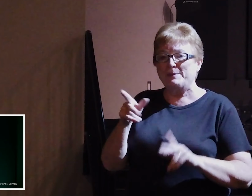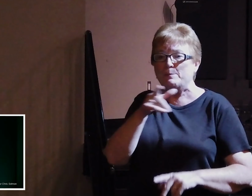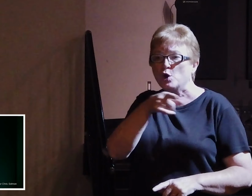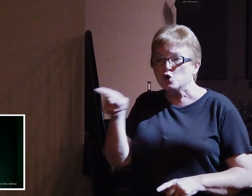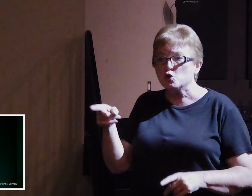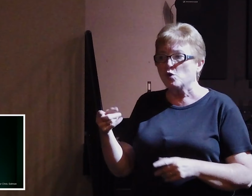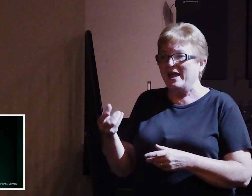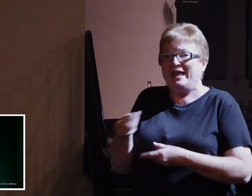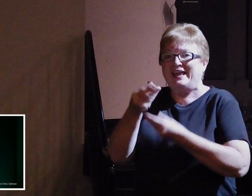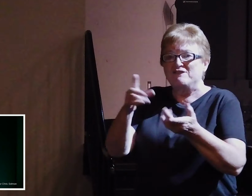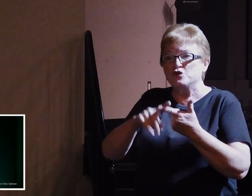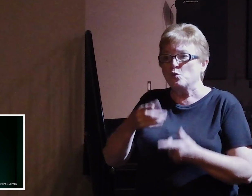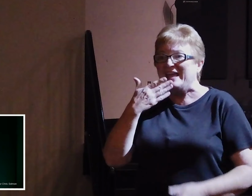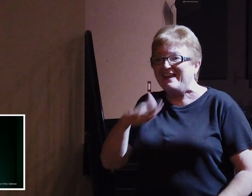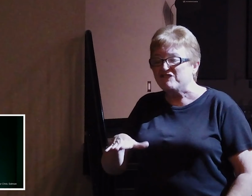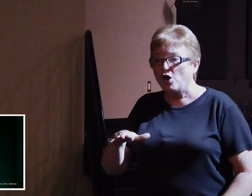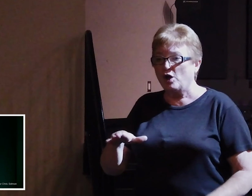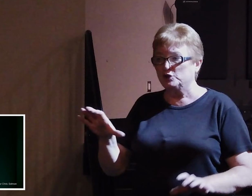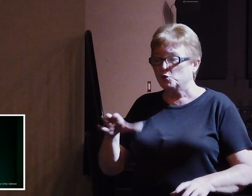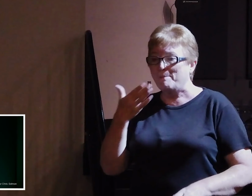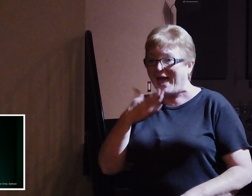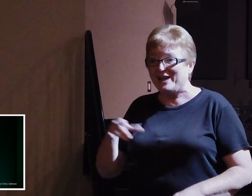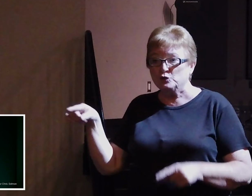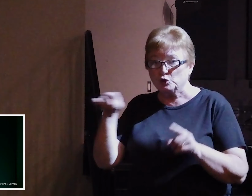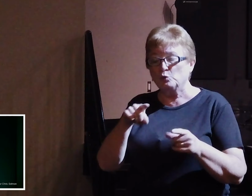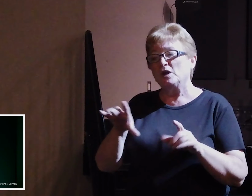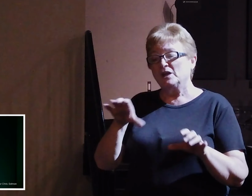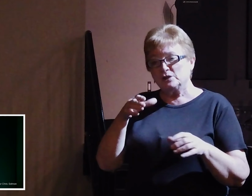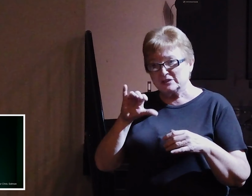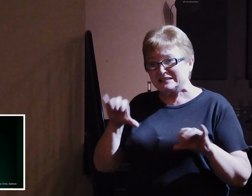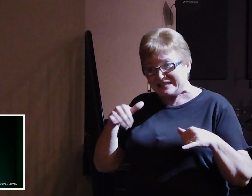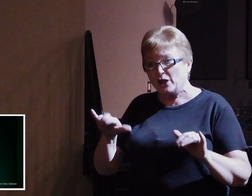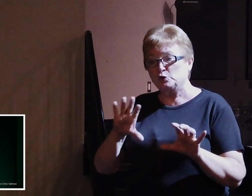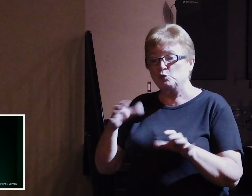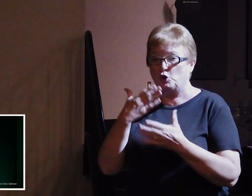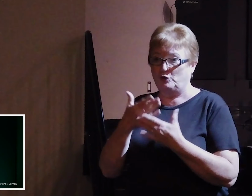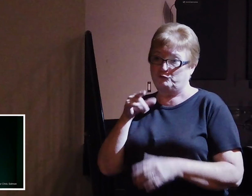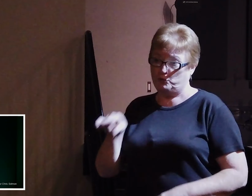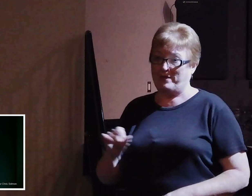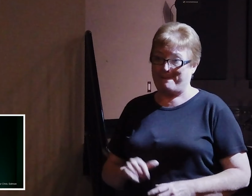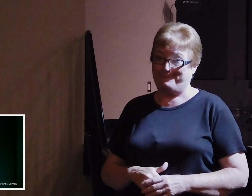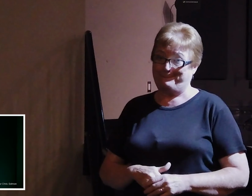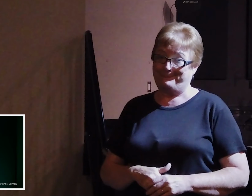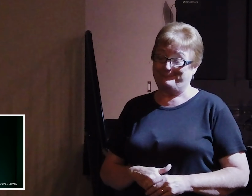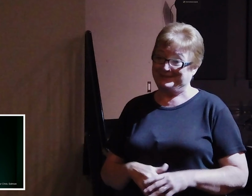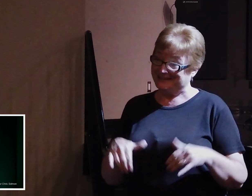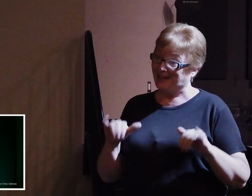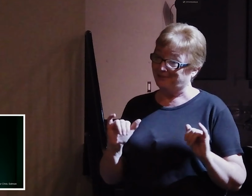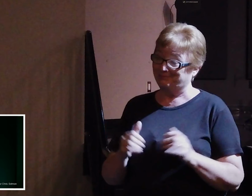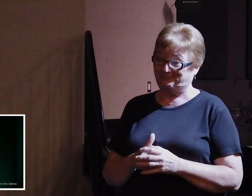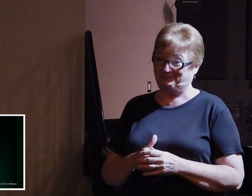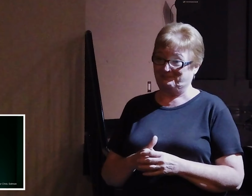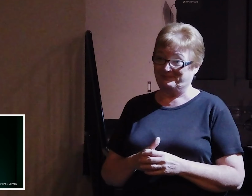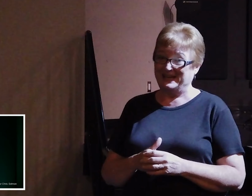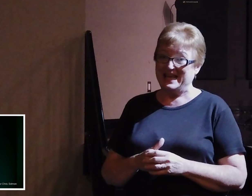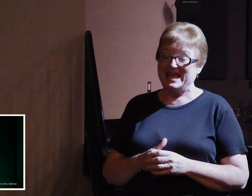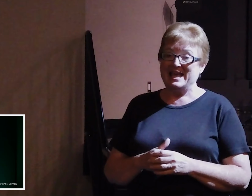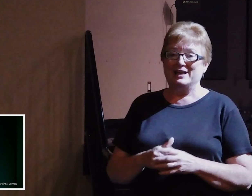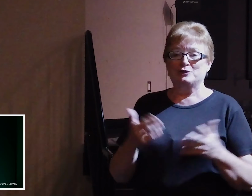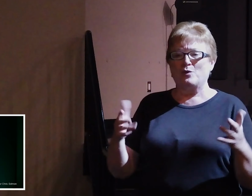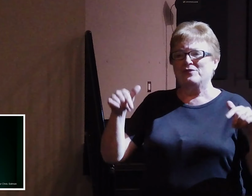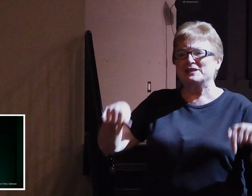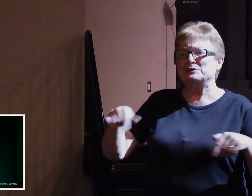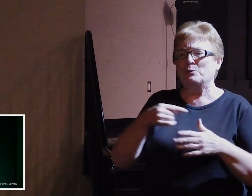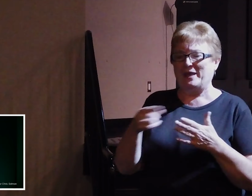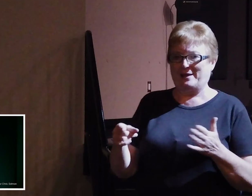things that we can think about as we talk, how do we do good? And so real quick, you're looking, how do I do good this week? You